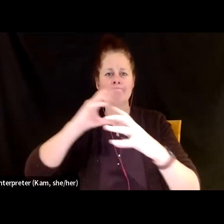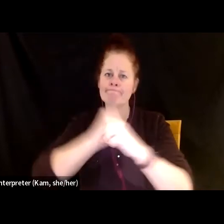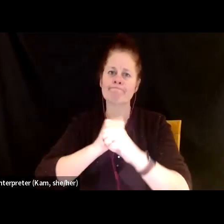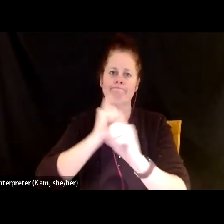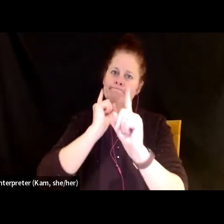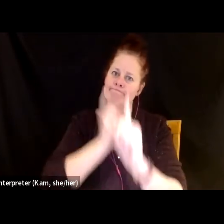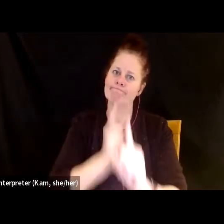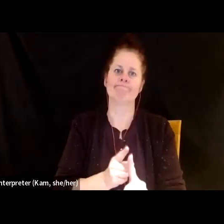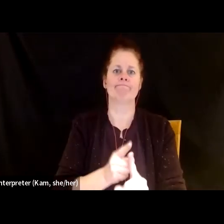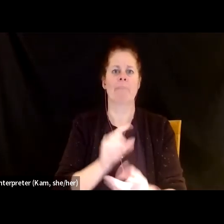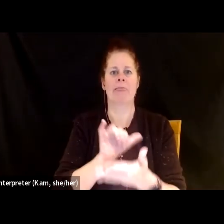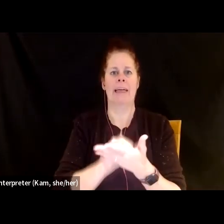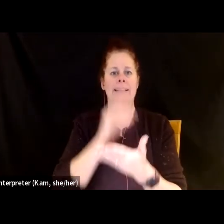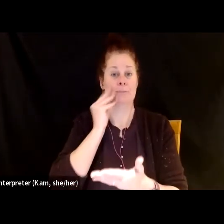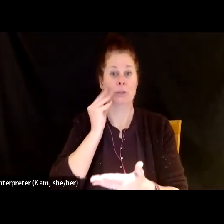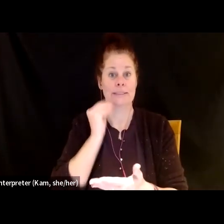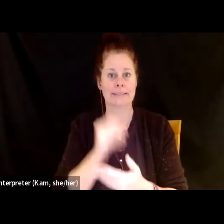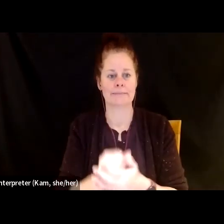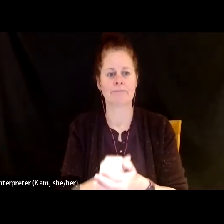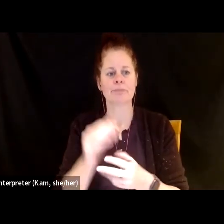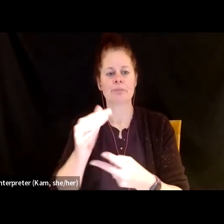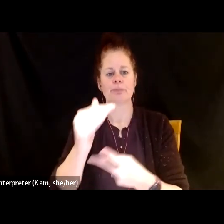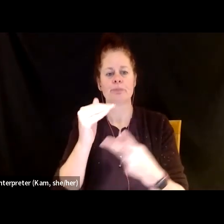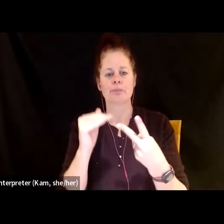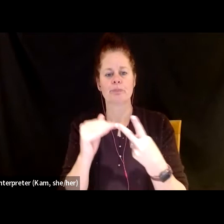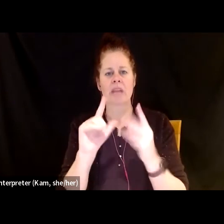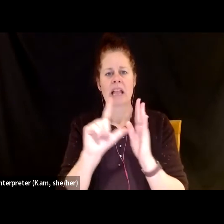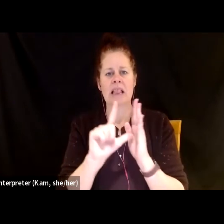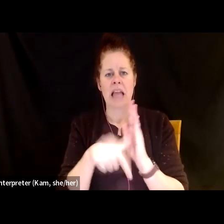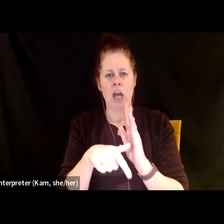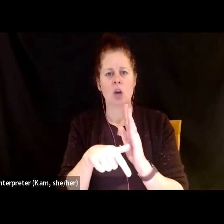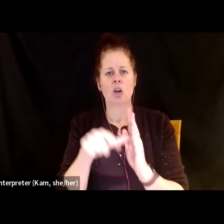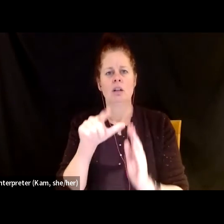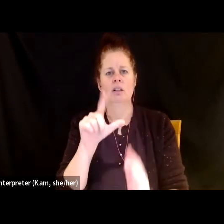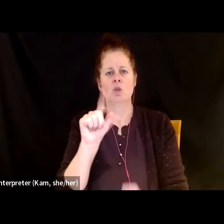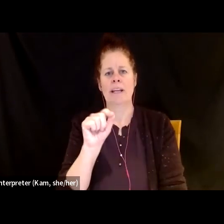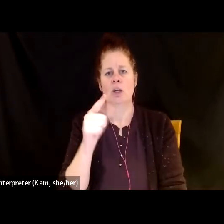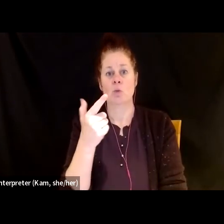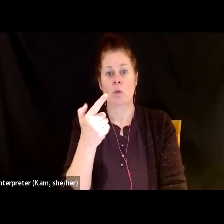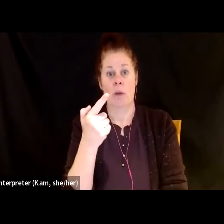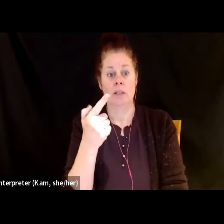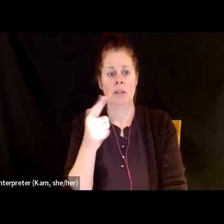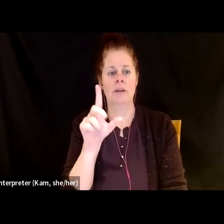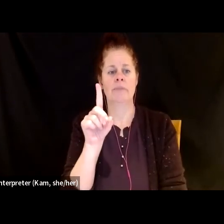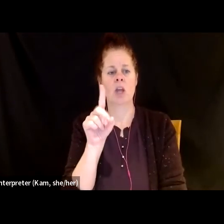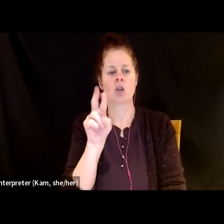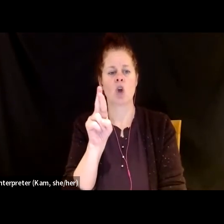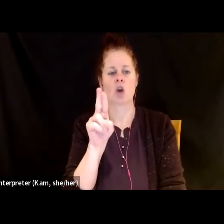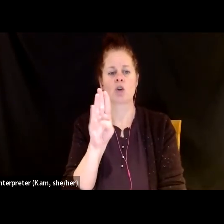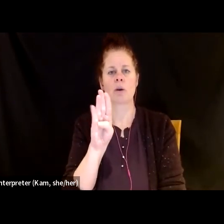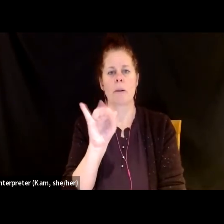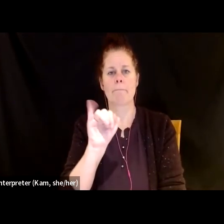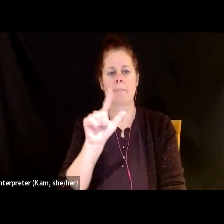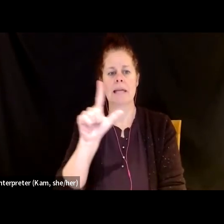2021, we had Dr. Billy Sankofa Waters, and Dr. Waters grounded her work in